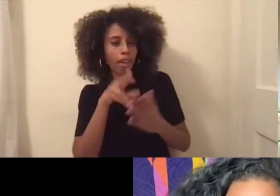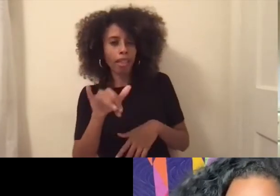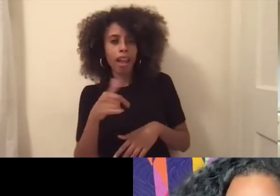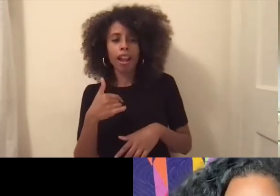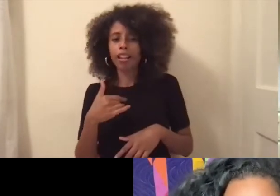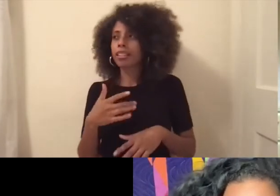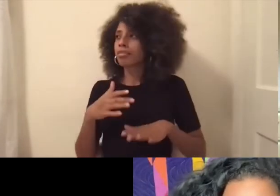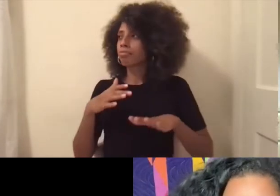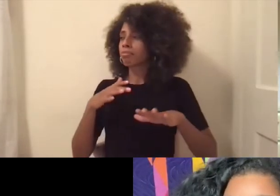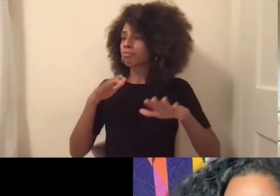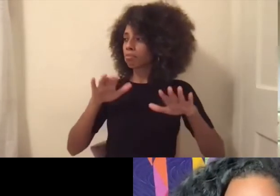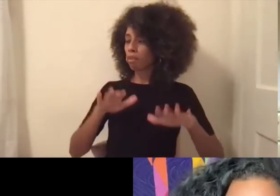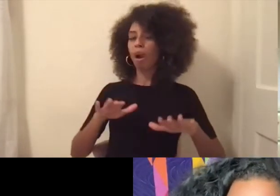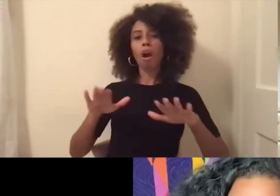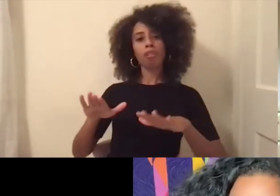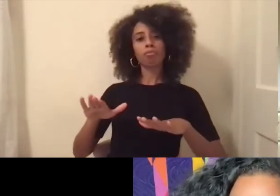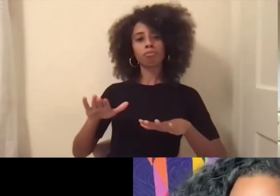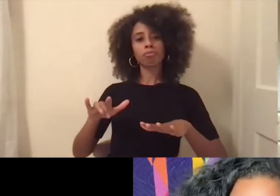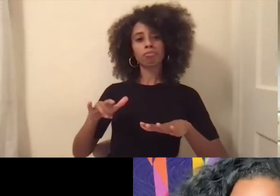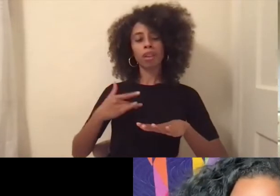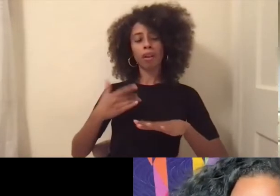grounded, and